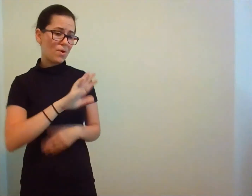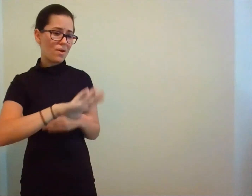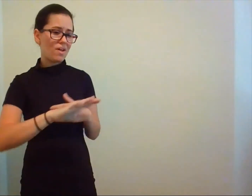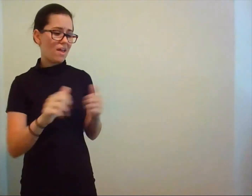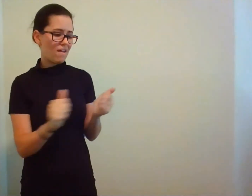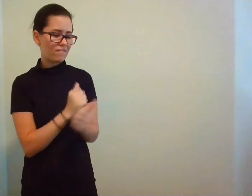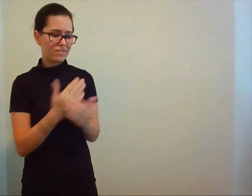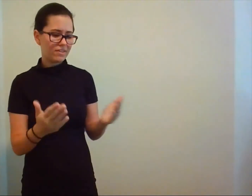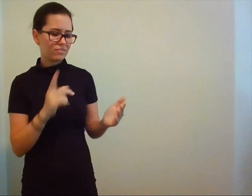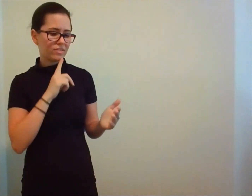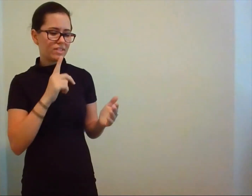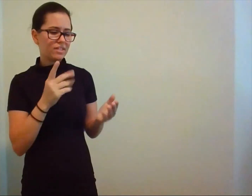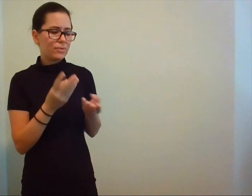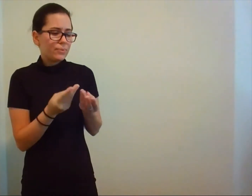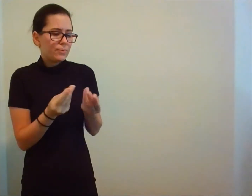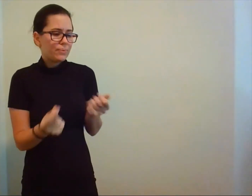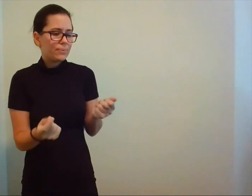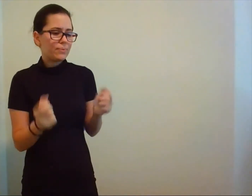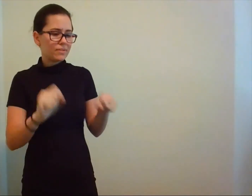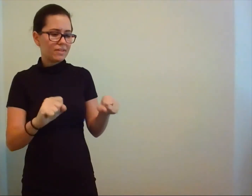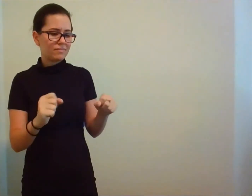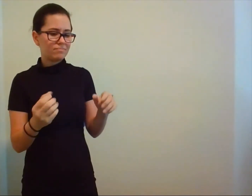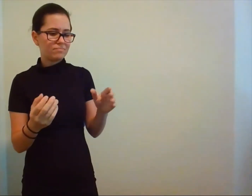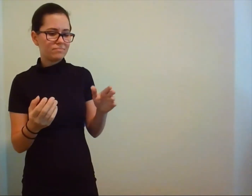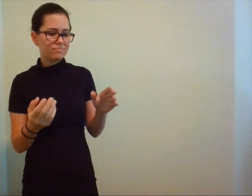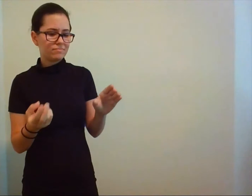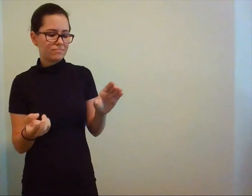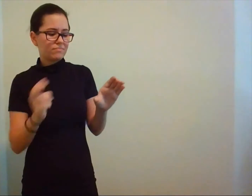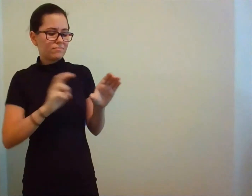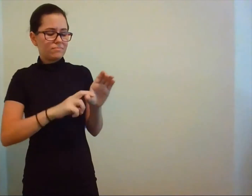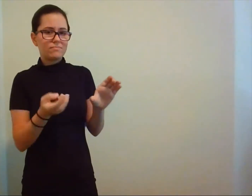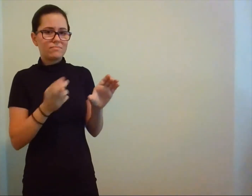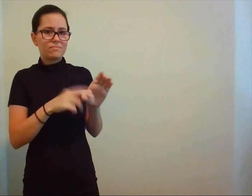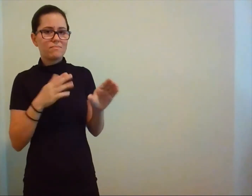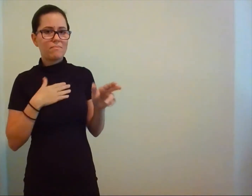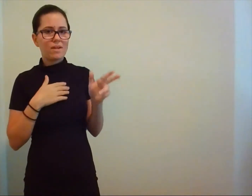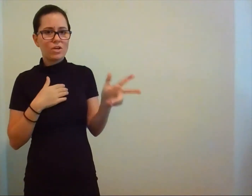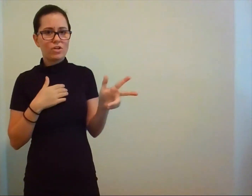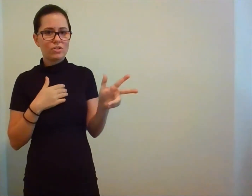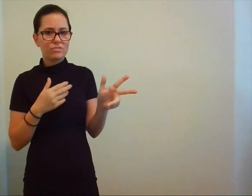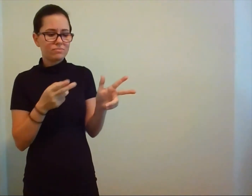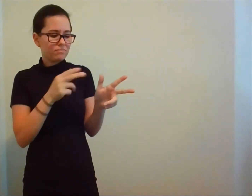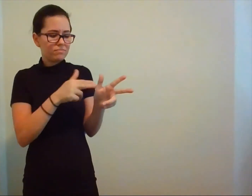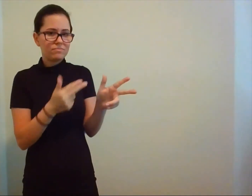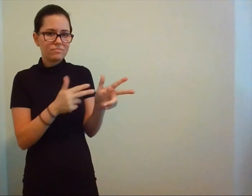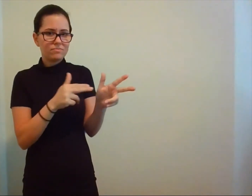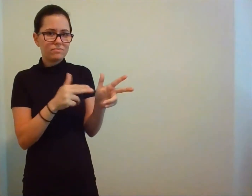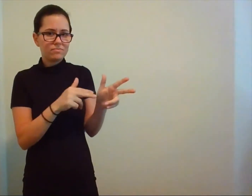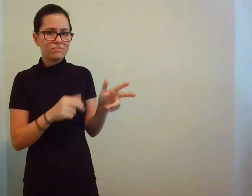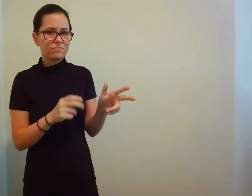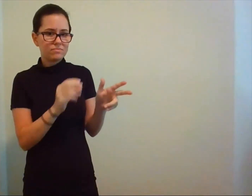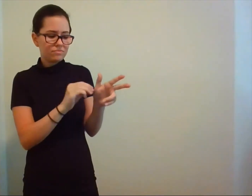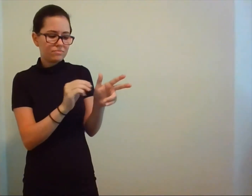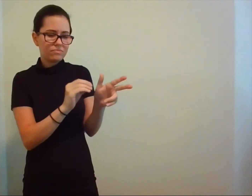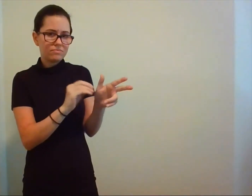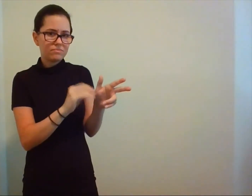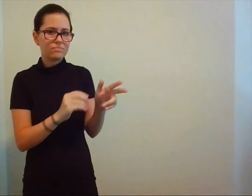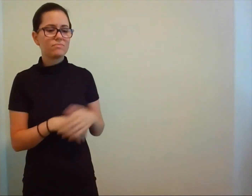Never been done before. I'm bringing sleeping bags. And I'm not talking about just